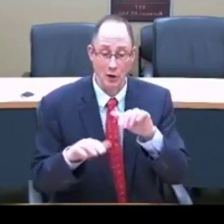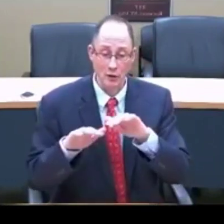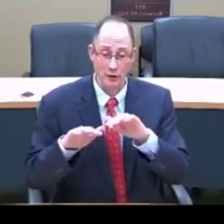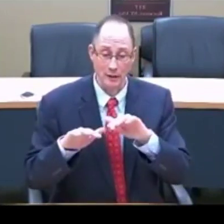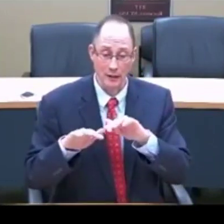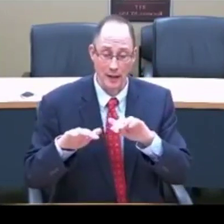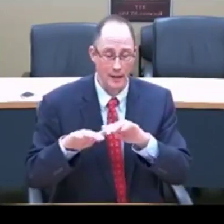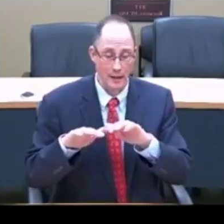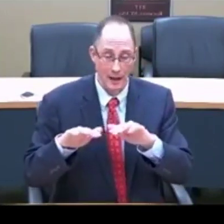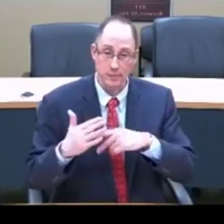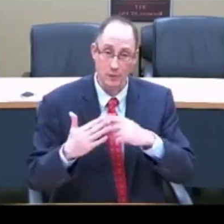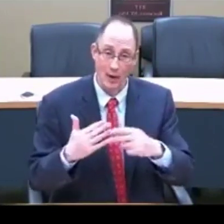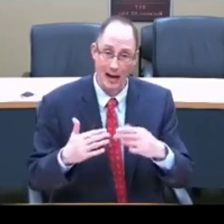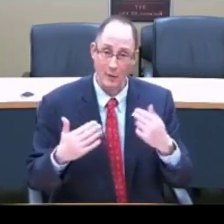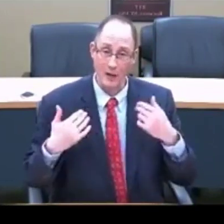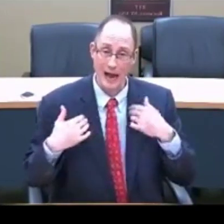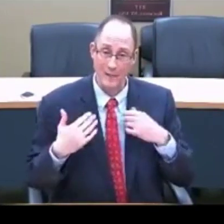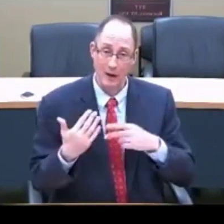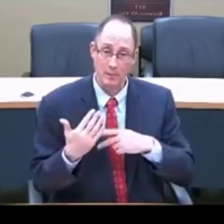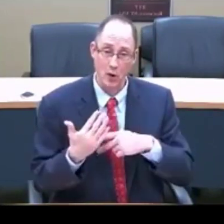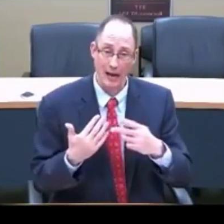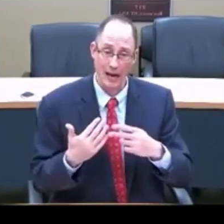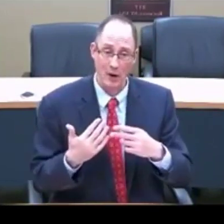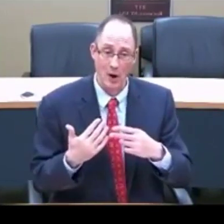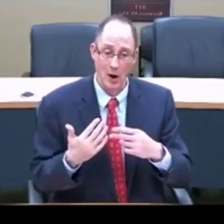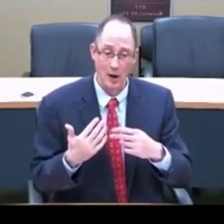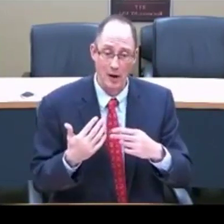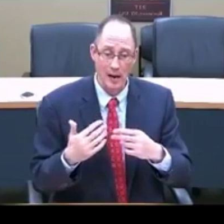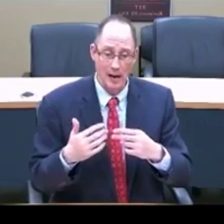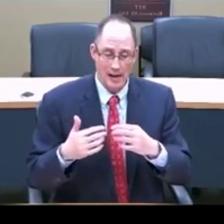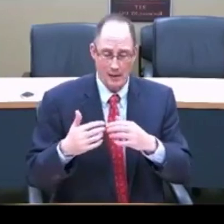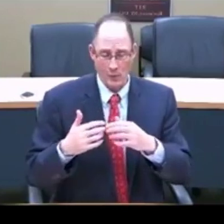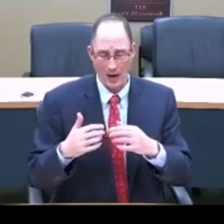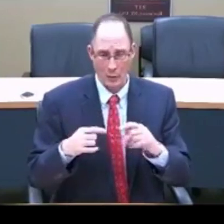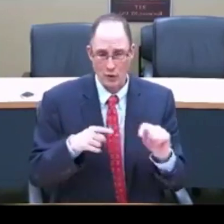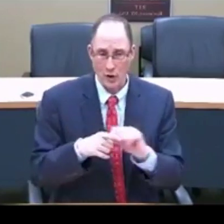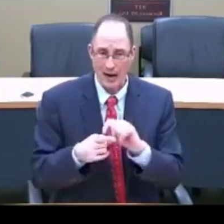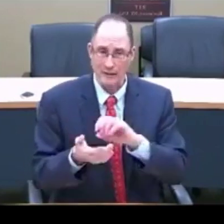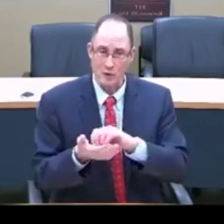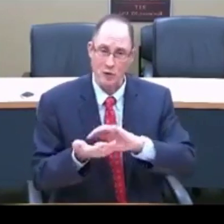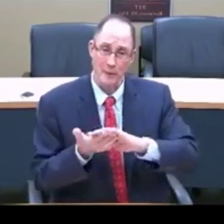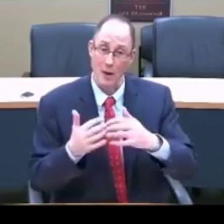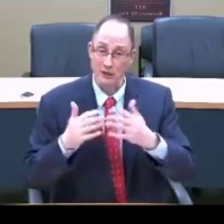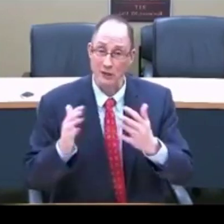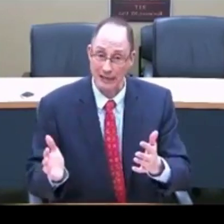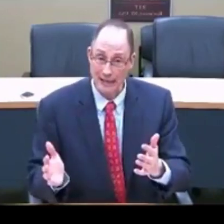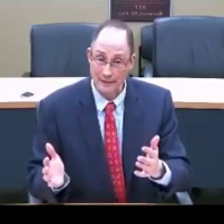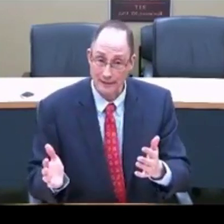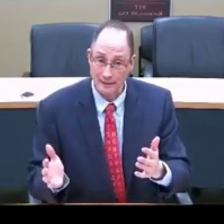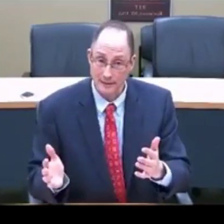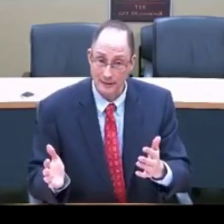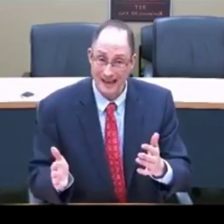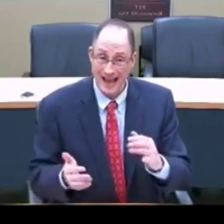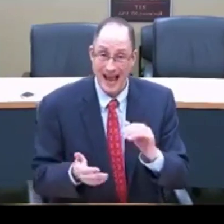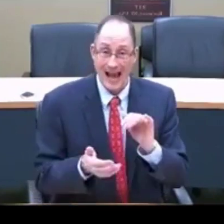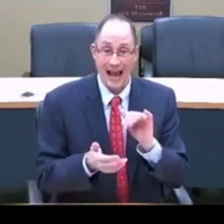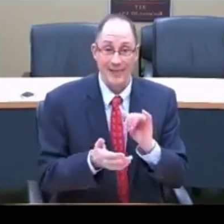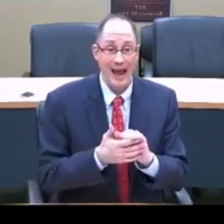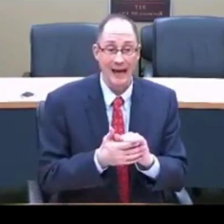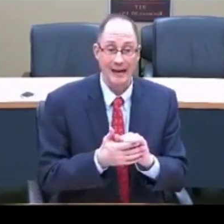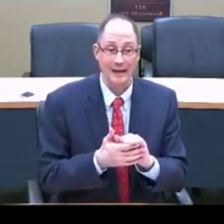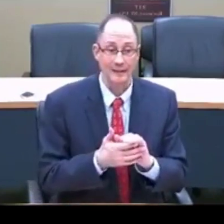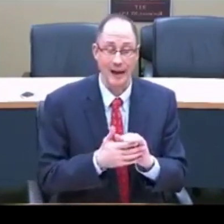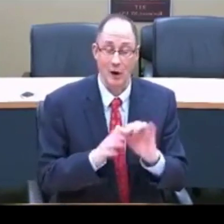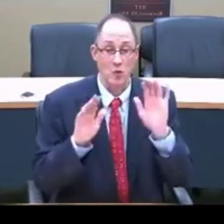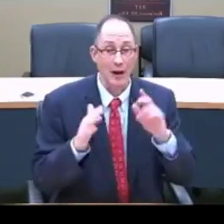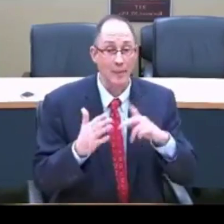associate level program, we have a program called, well, we train soon to become machinists. And that